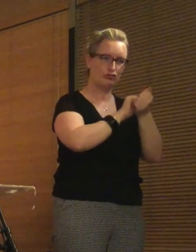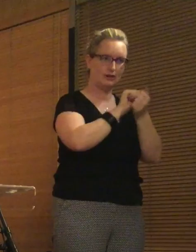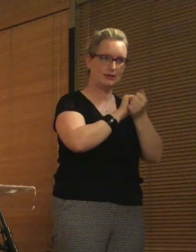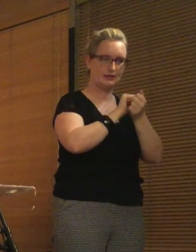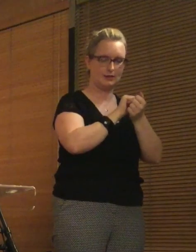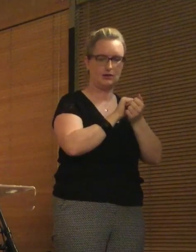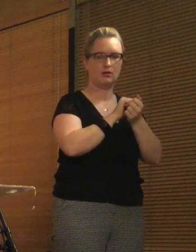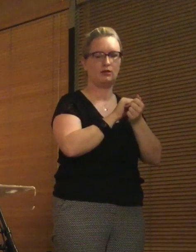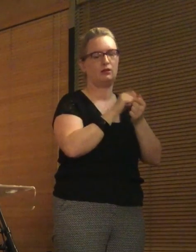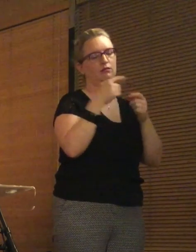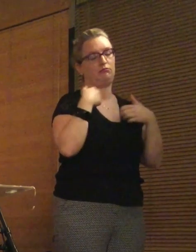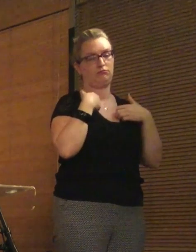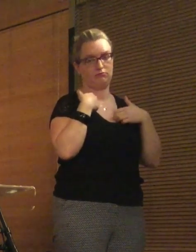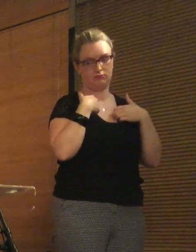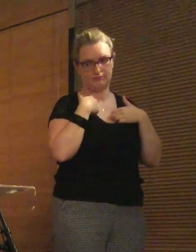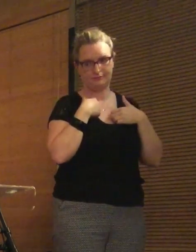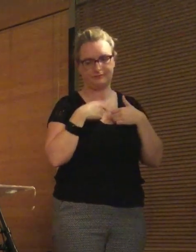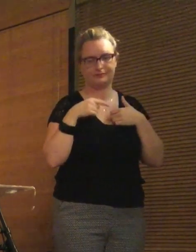then,